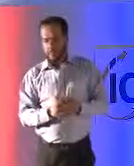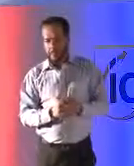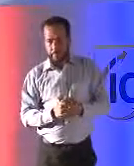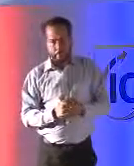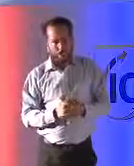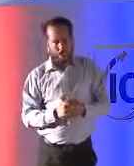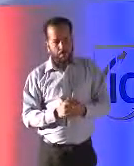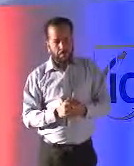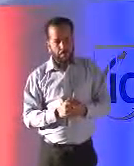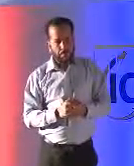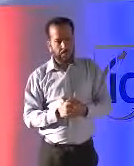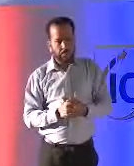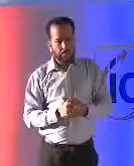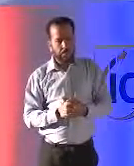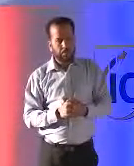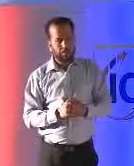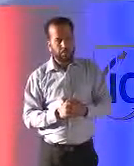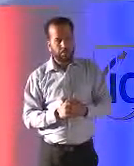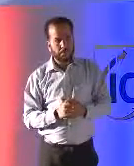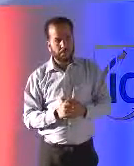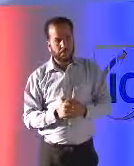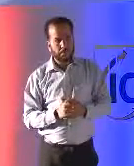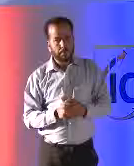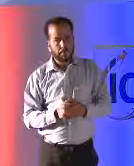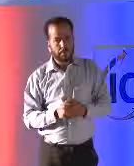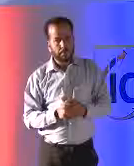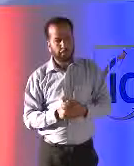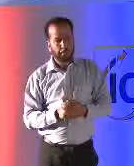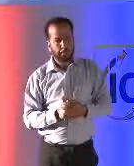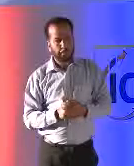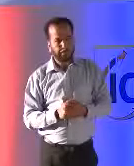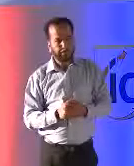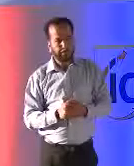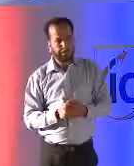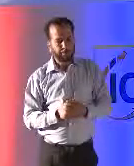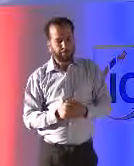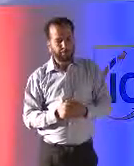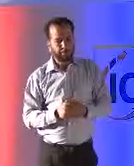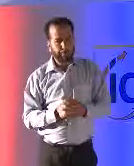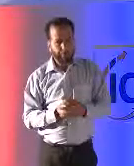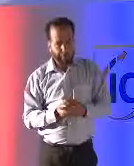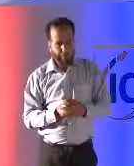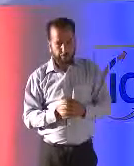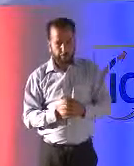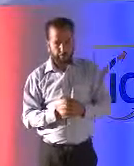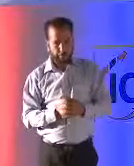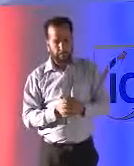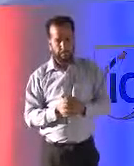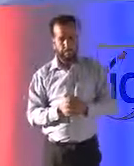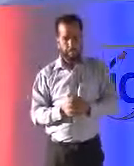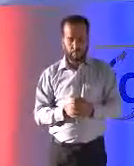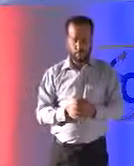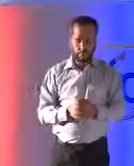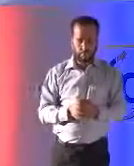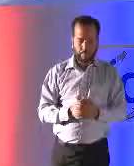of the scope of how the adaptive technology or new technologies, the localized one into Arabic, have